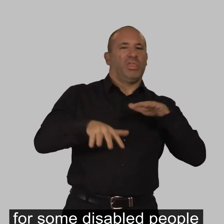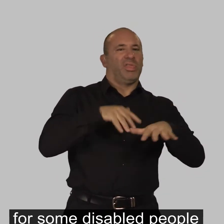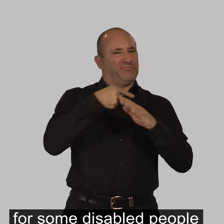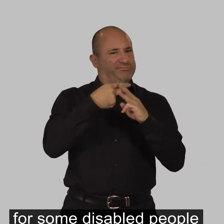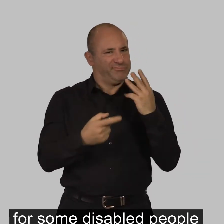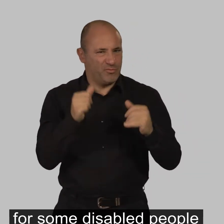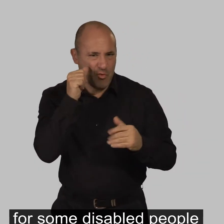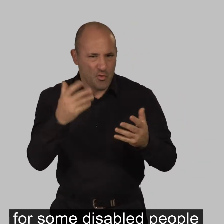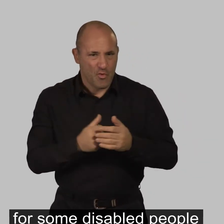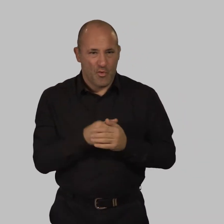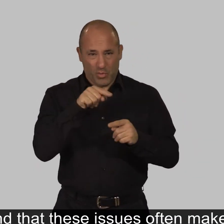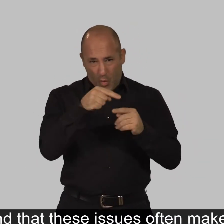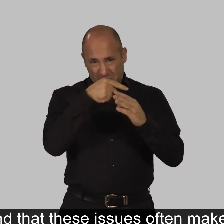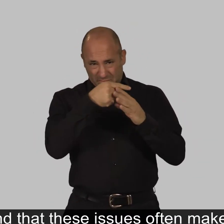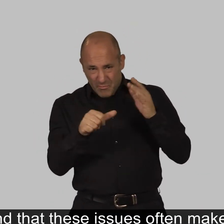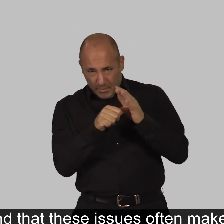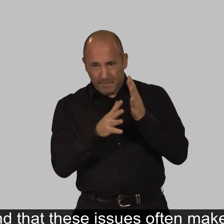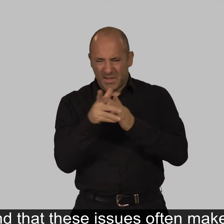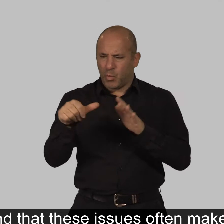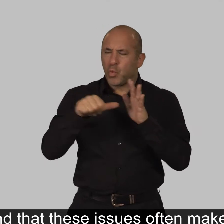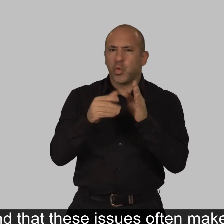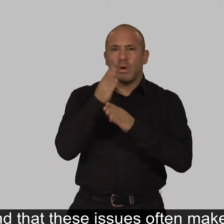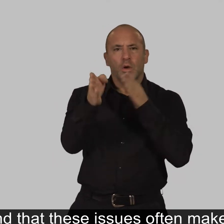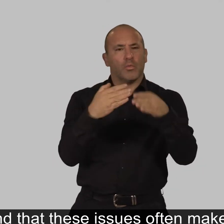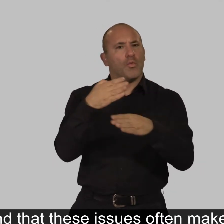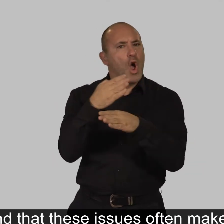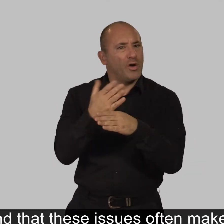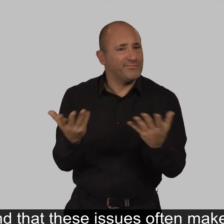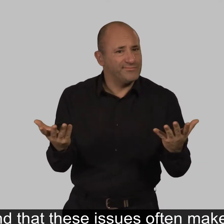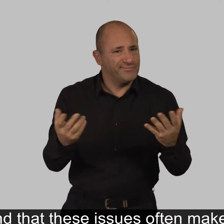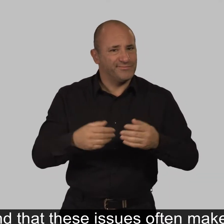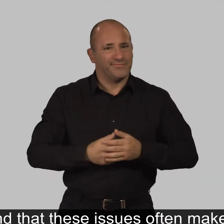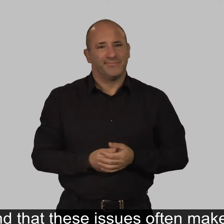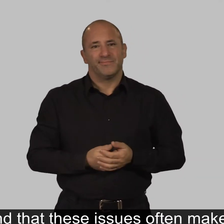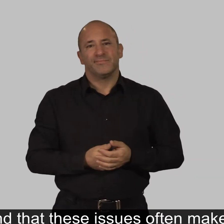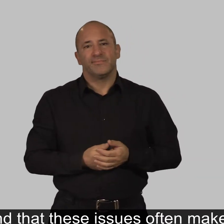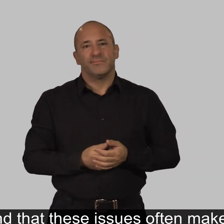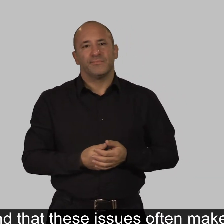health conditions, and that these issues often make it difficult for them to work as well.